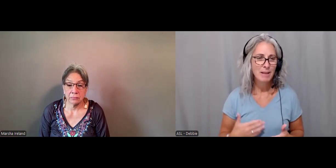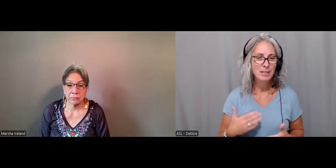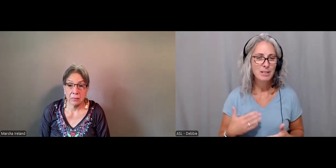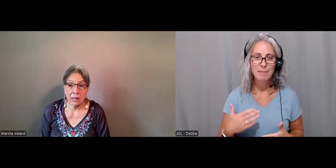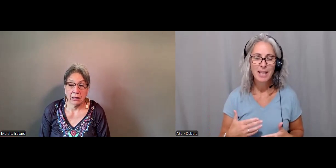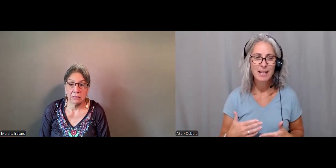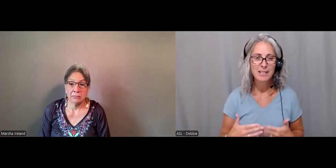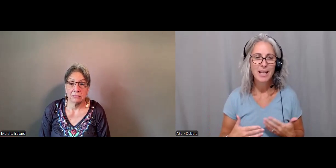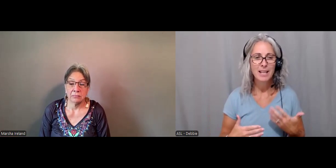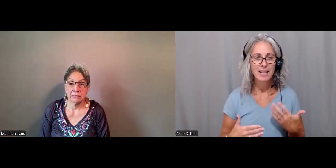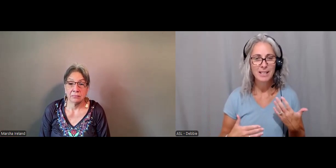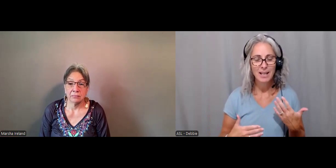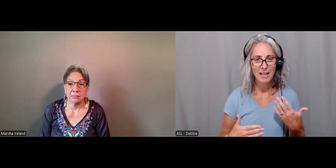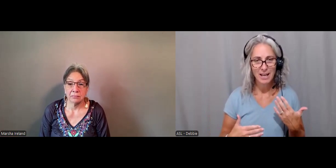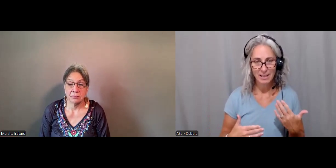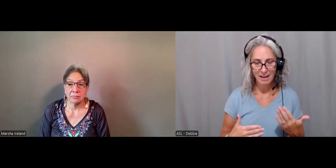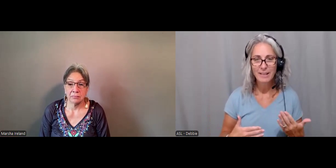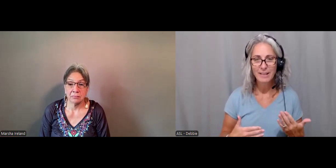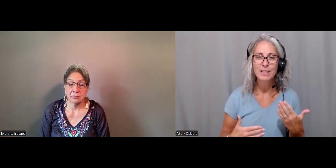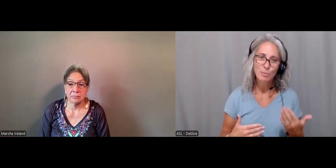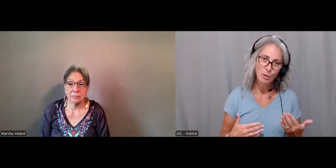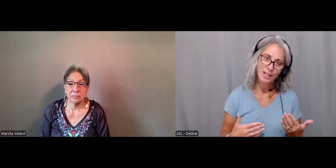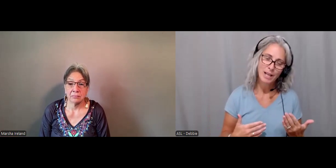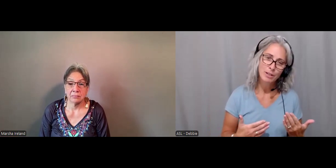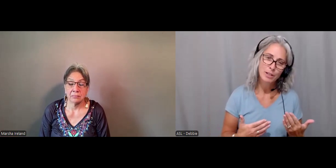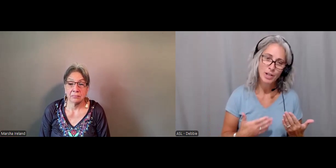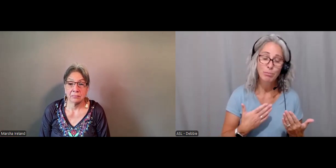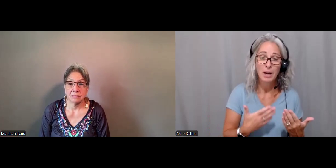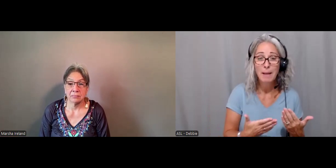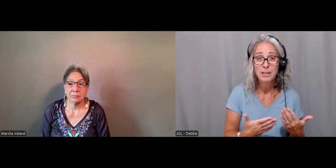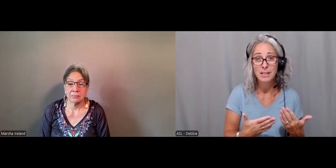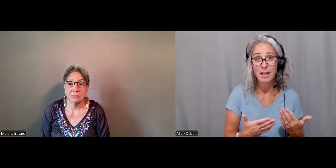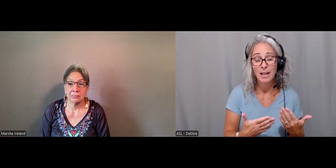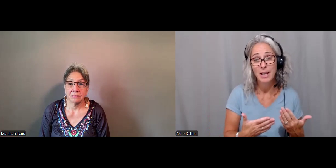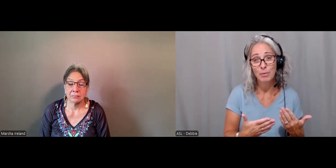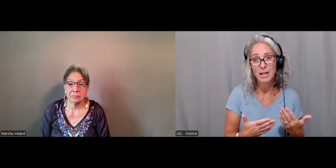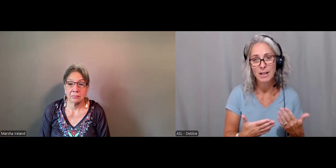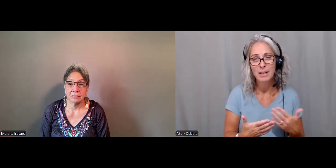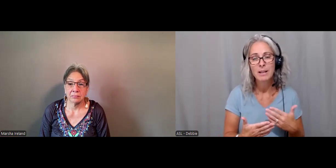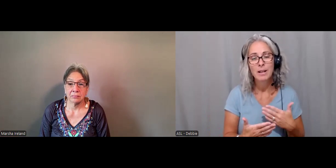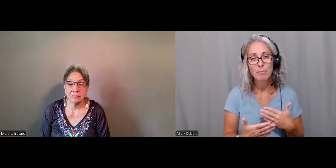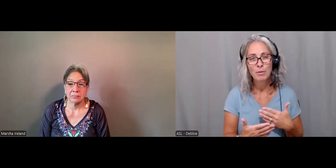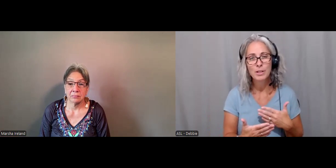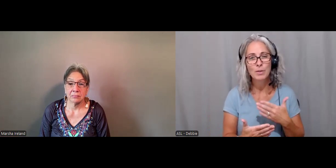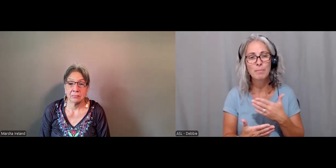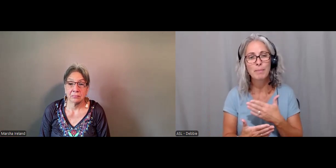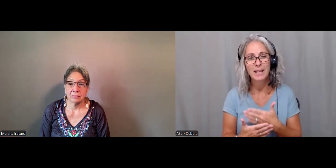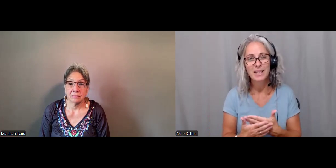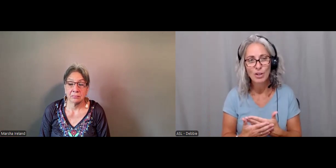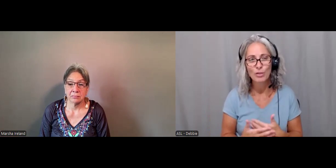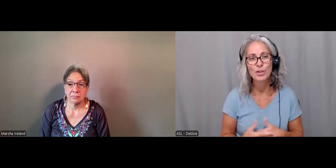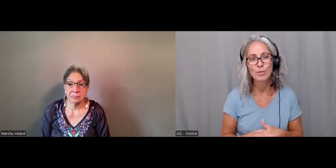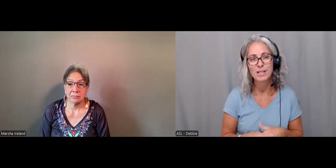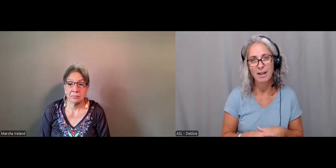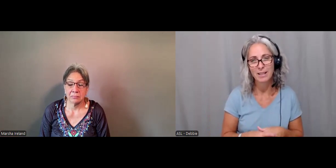saying time and time again is that yes, a spoken language and perhaps a written component to it, but it